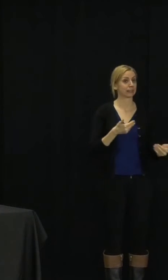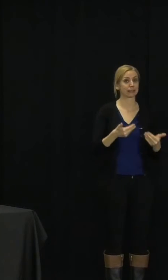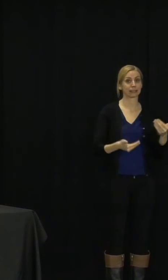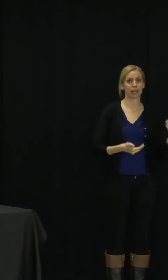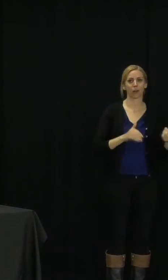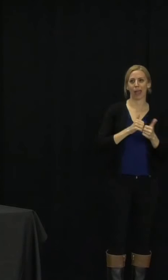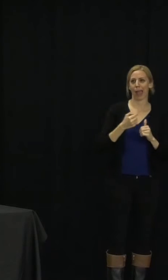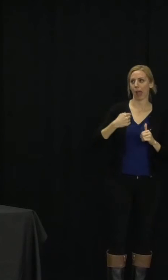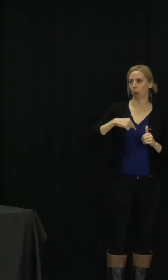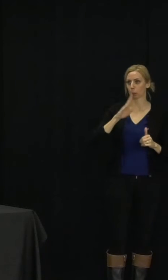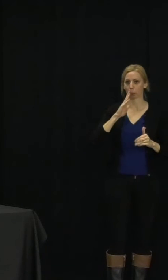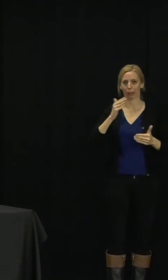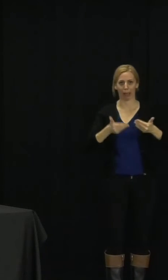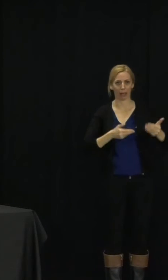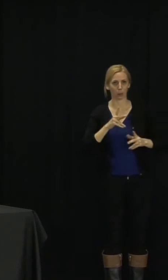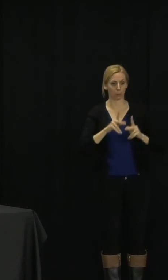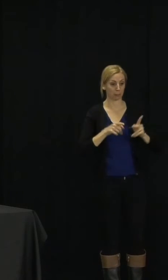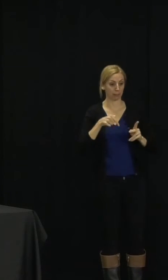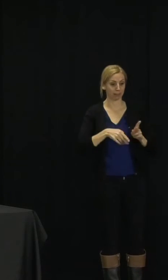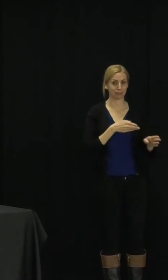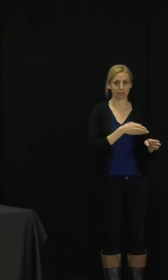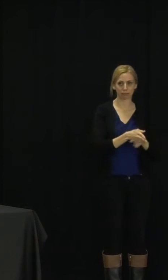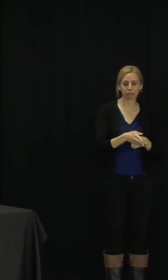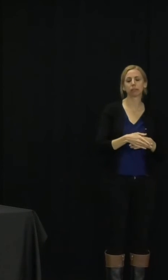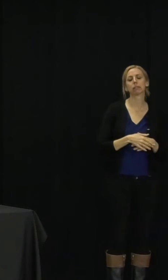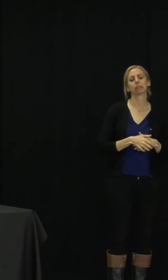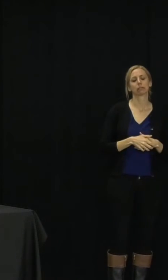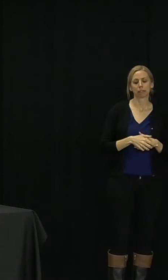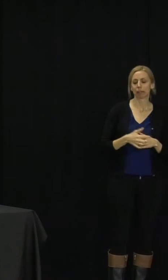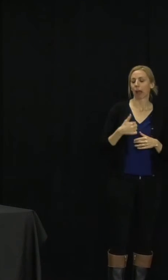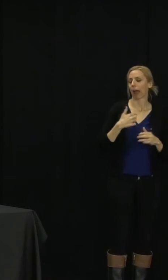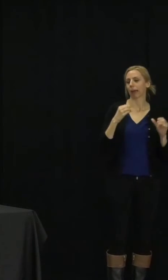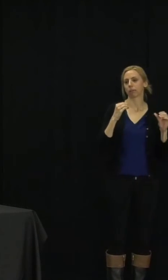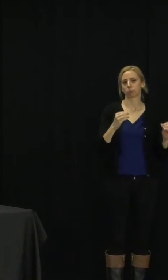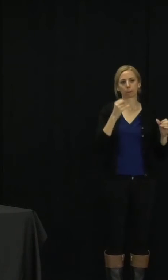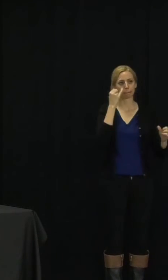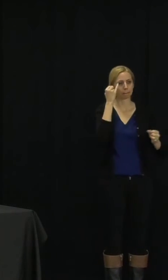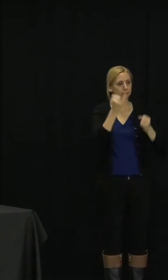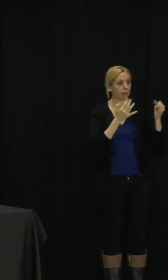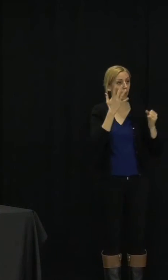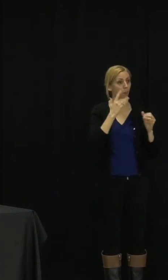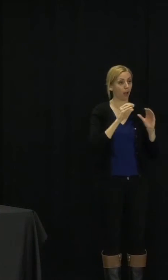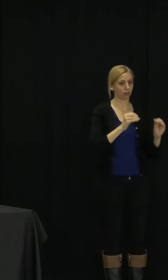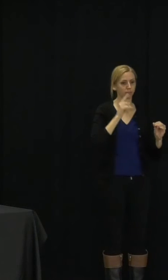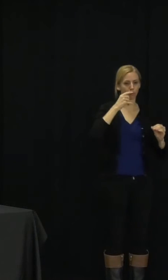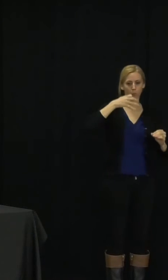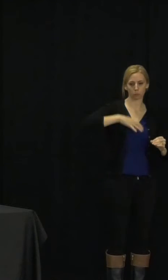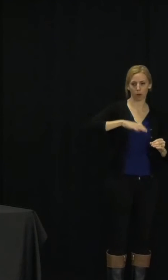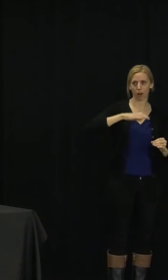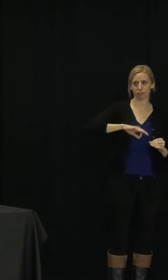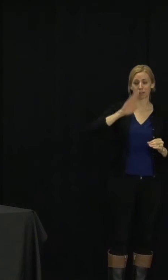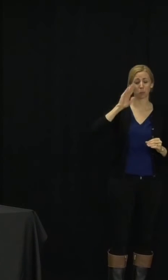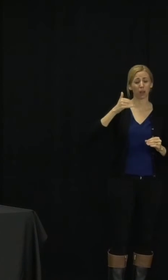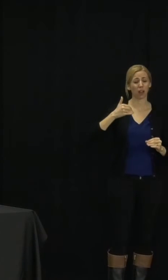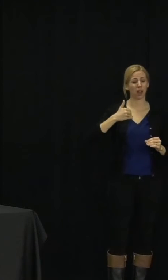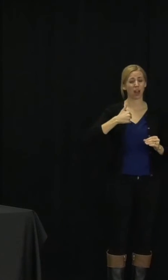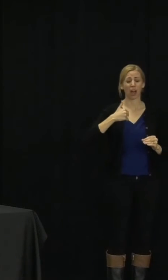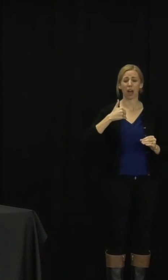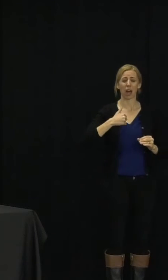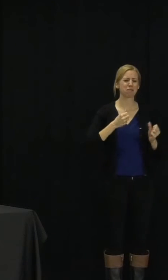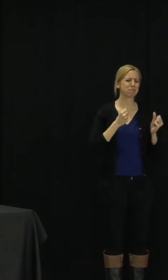recommendation that you didn't come up with on your own, but now you want to add to that growing list? I have one that I'll